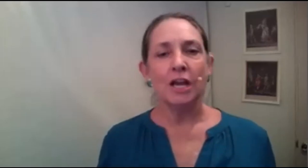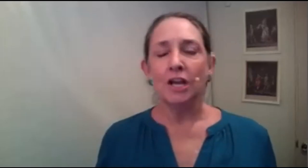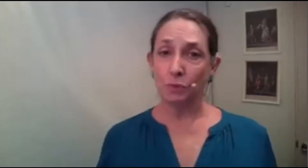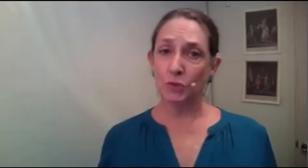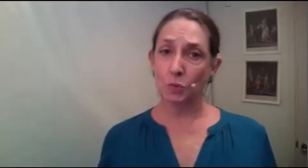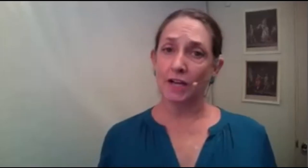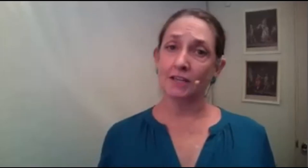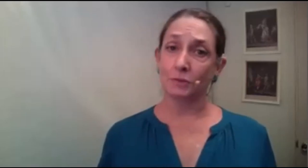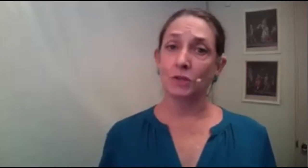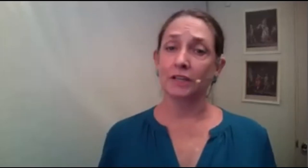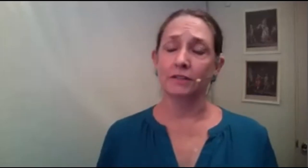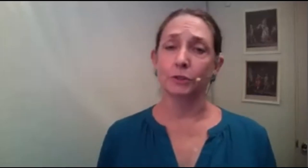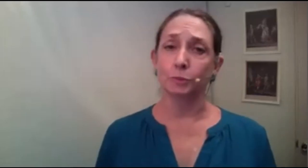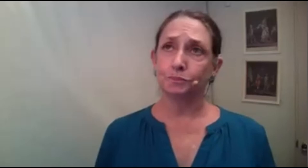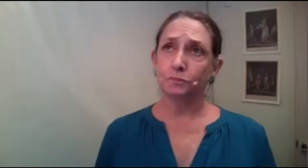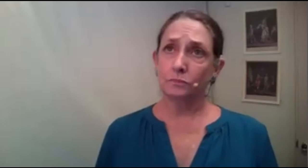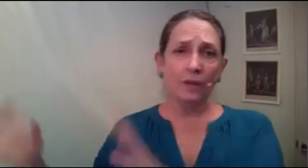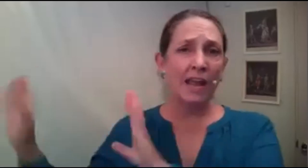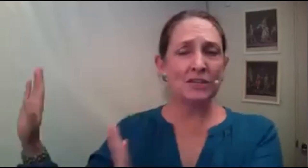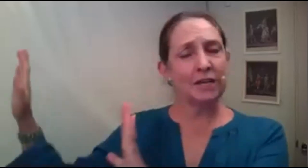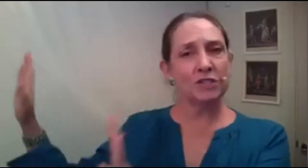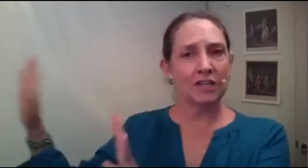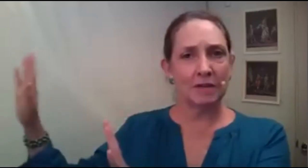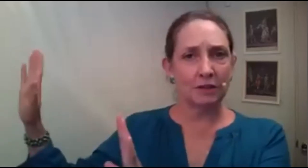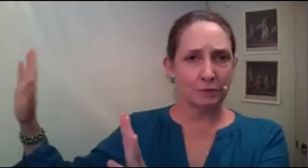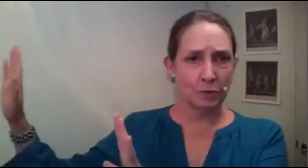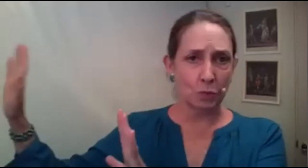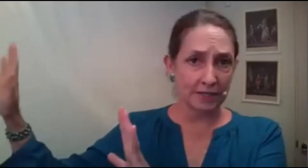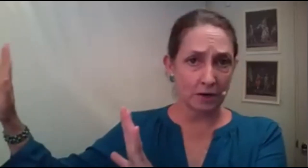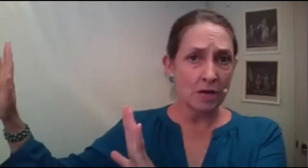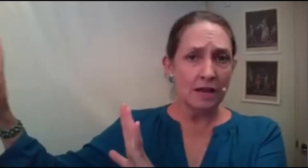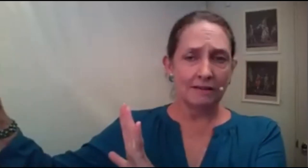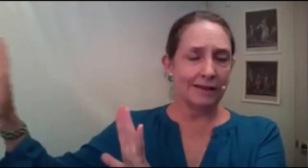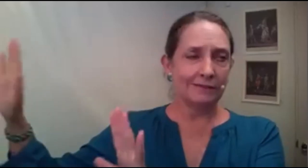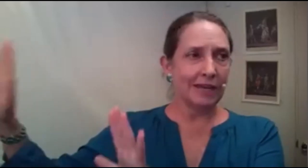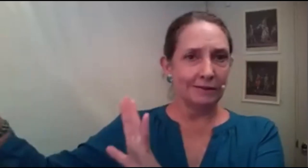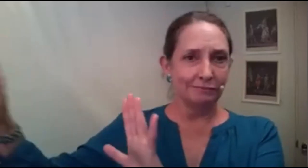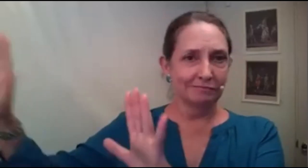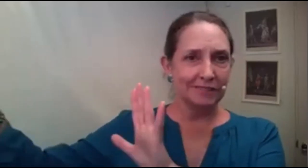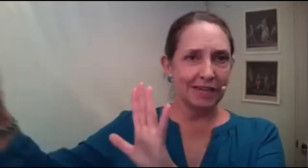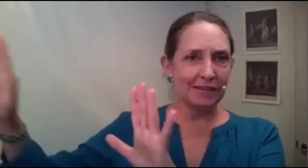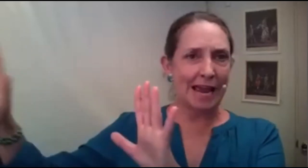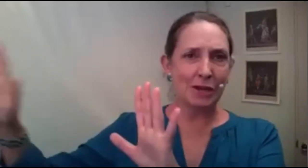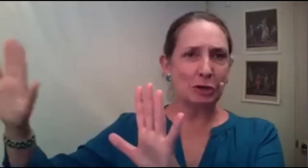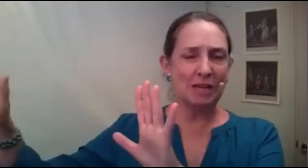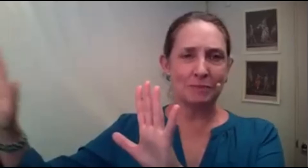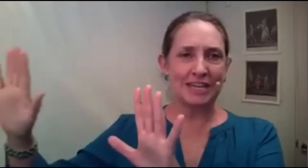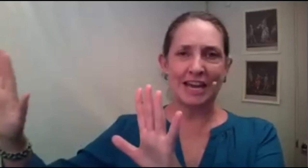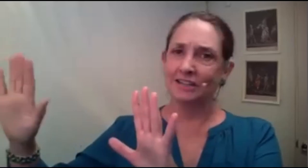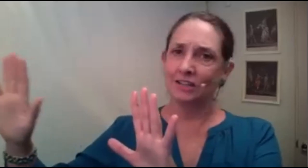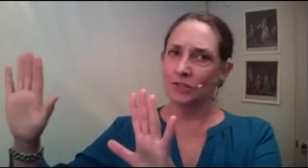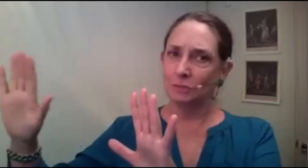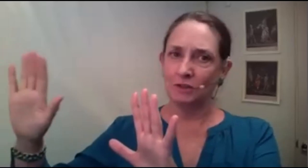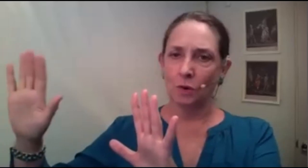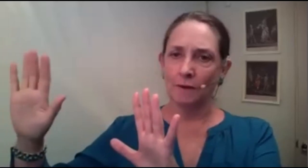later, Jim was walking through the living room and the sun was coming through the window at a kind of an angle maybe he